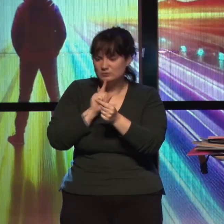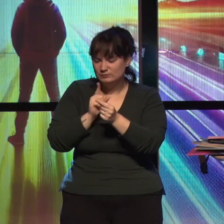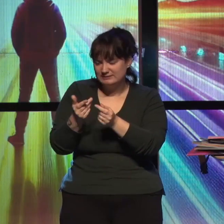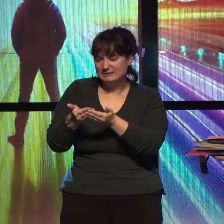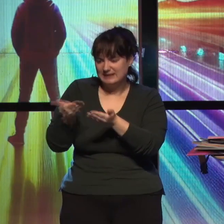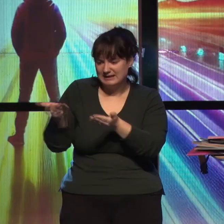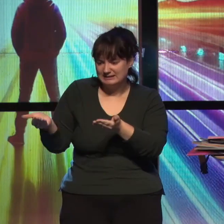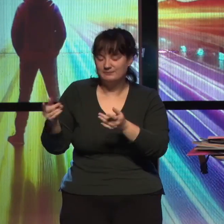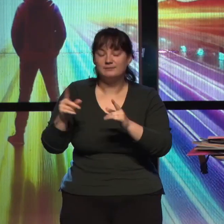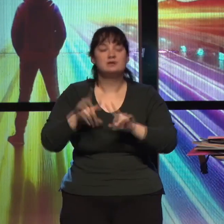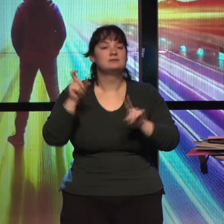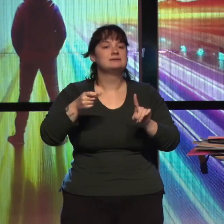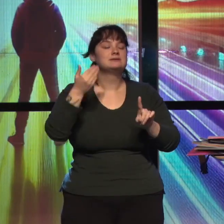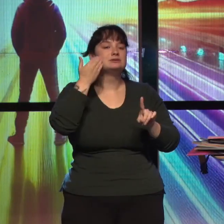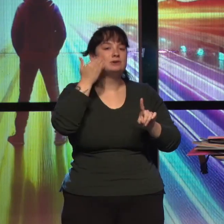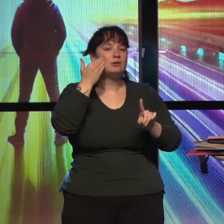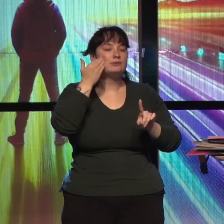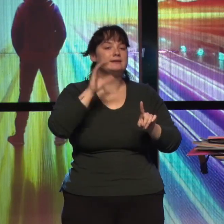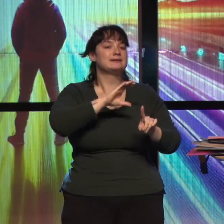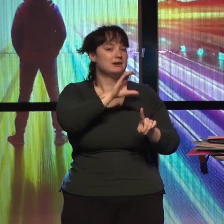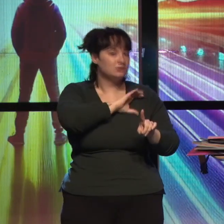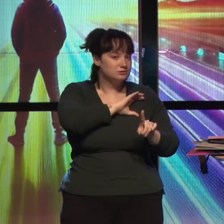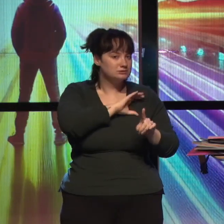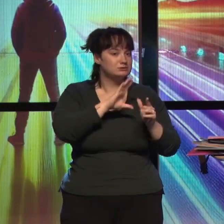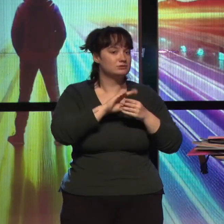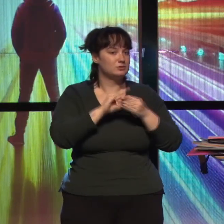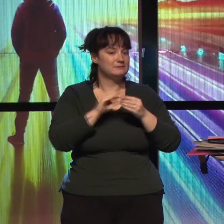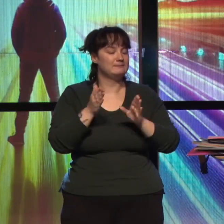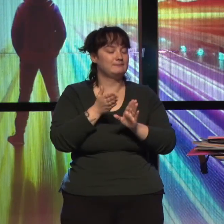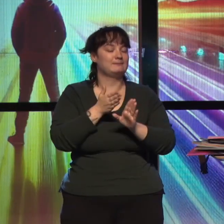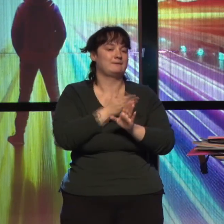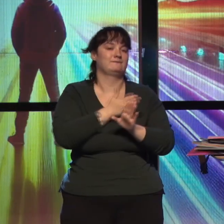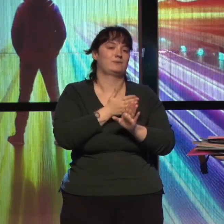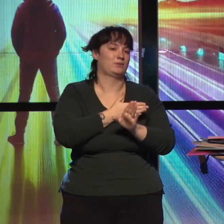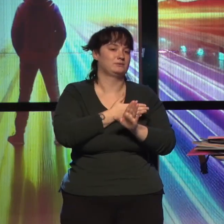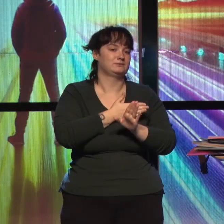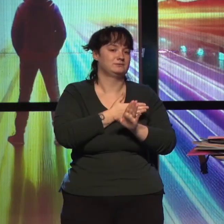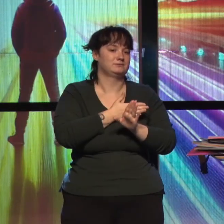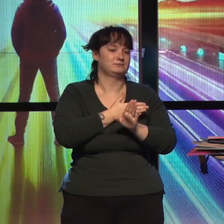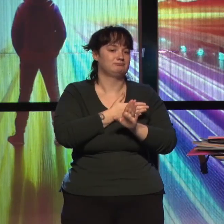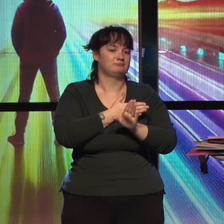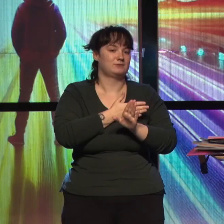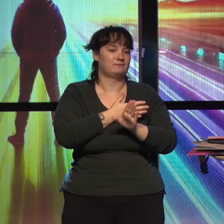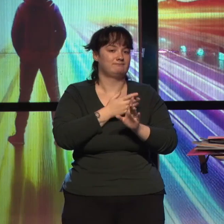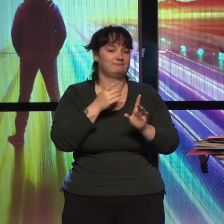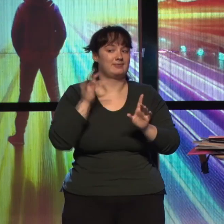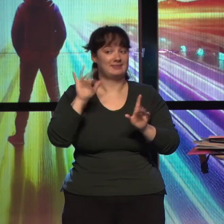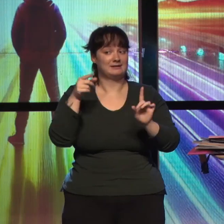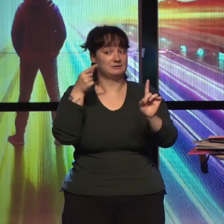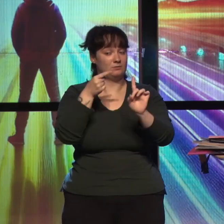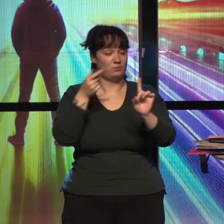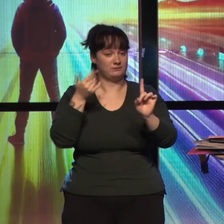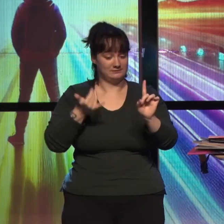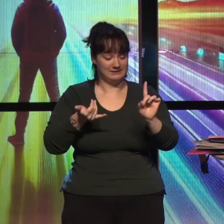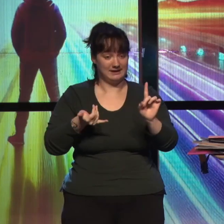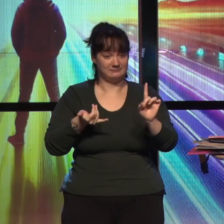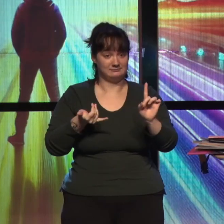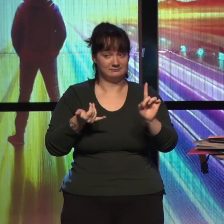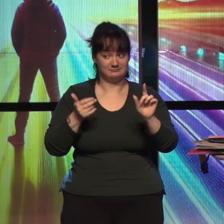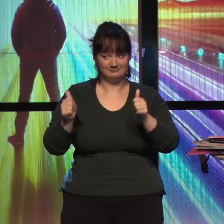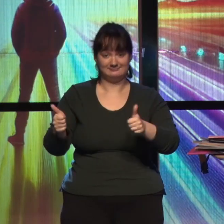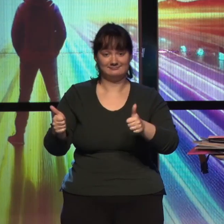the characters and the big plot before you really jump in. So that's what we're going to do today. How's that for an intro?